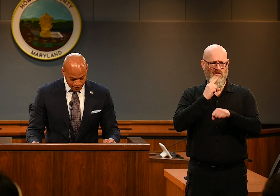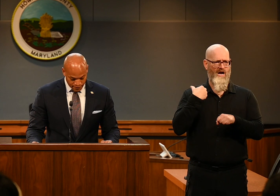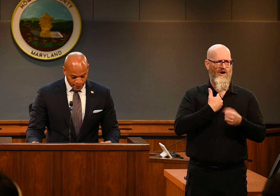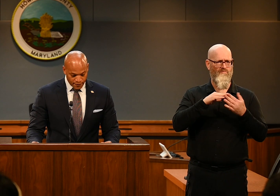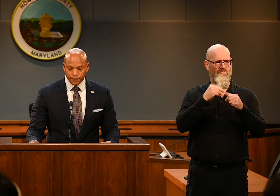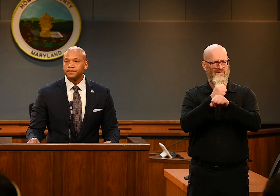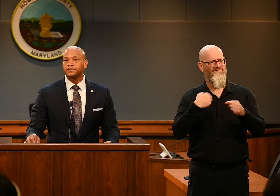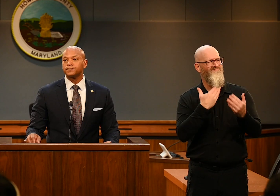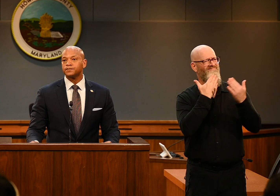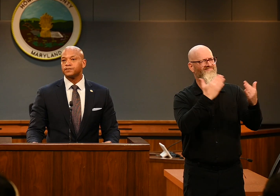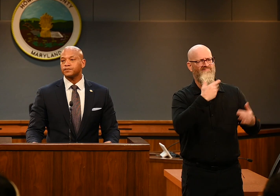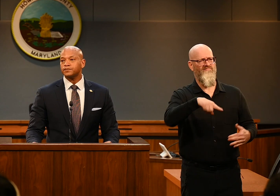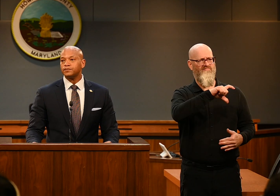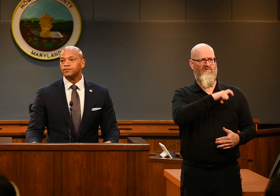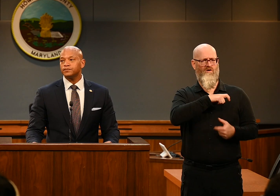service.